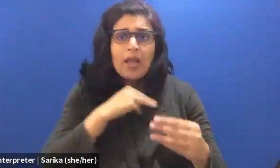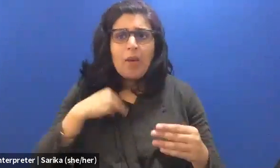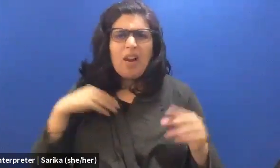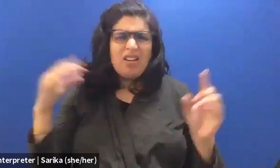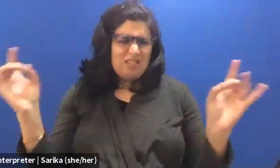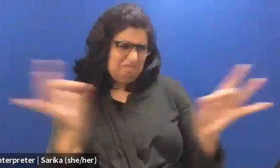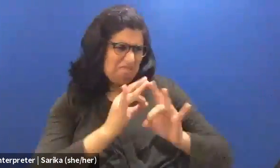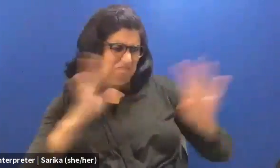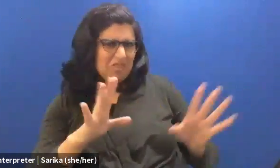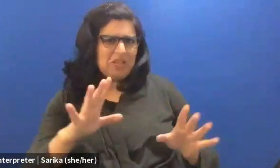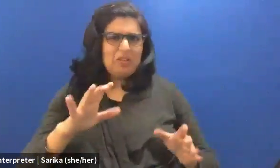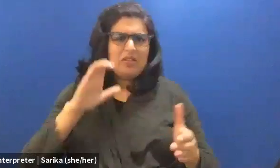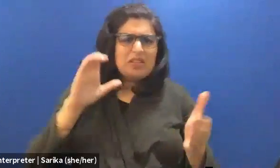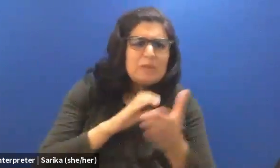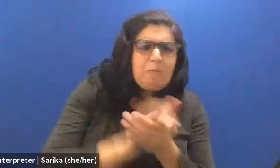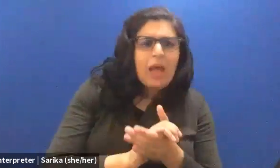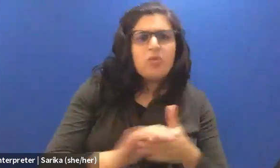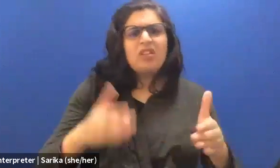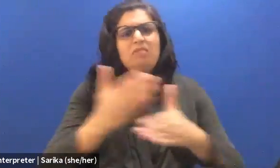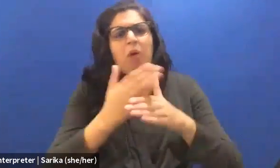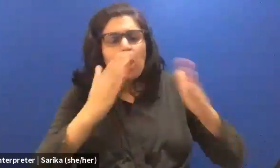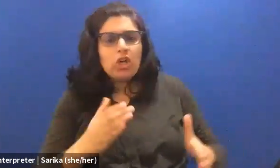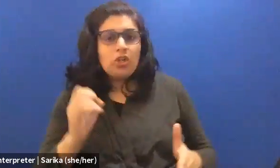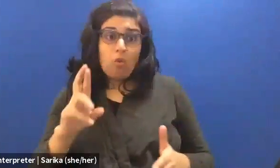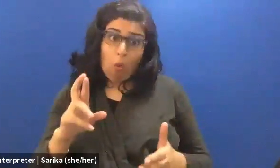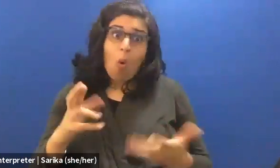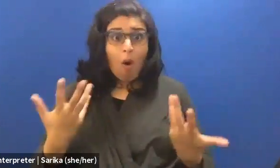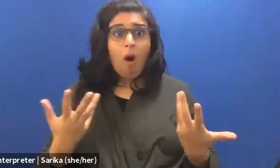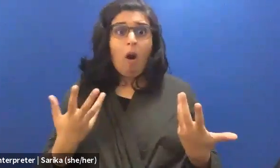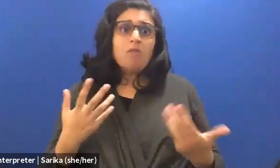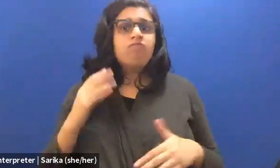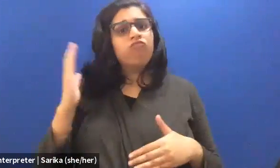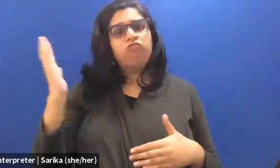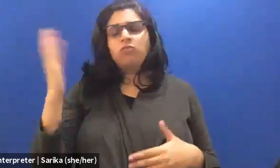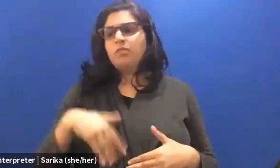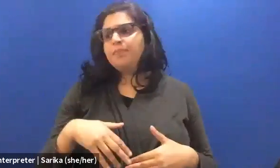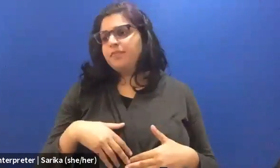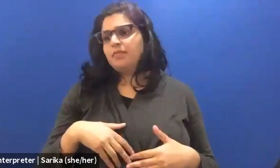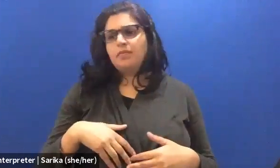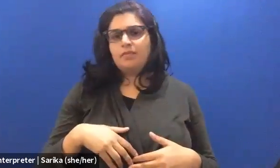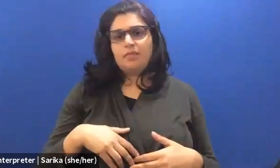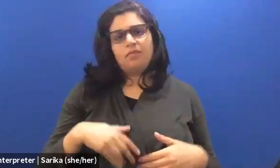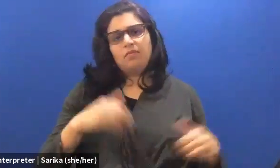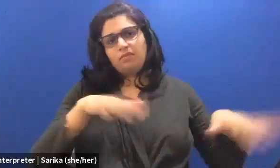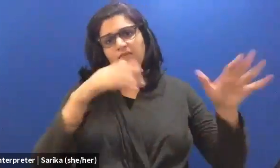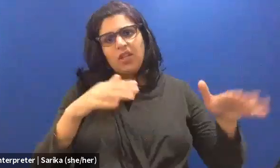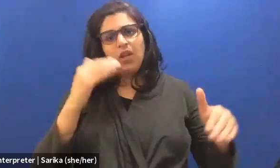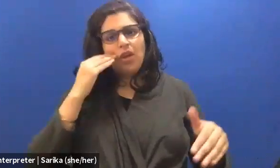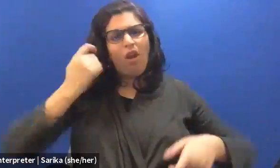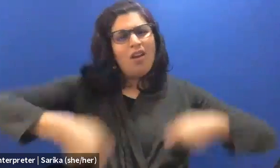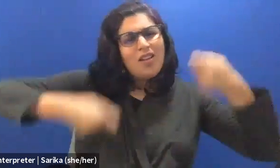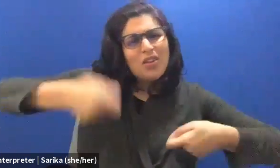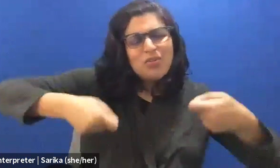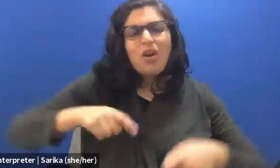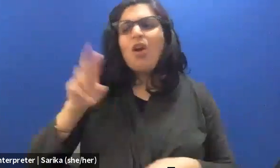spouses, their partners, or get away with, we know on the drum, we know at the rodeo, we know